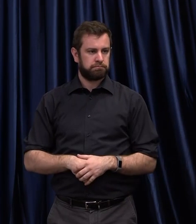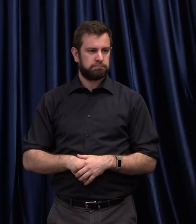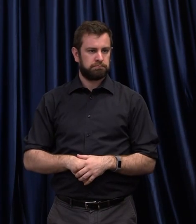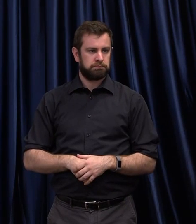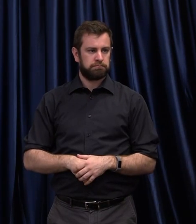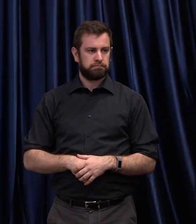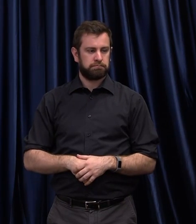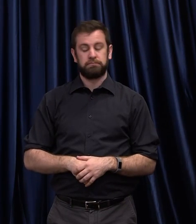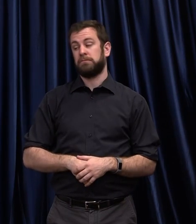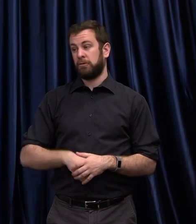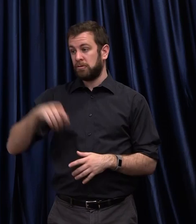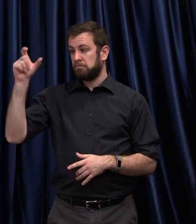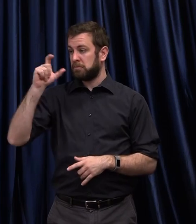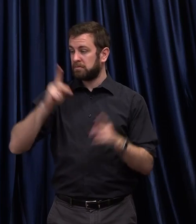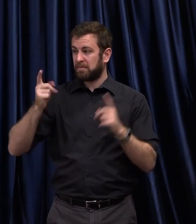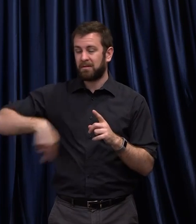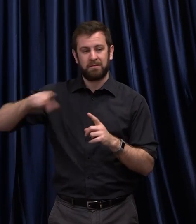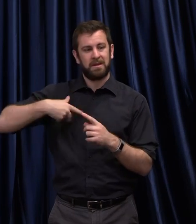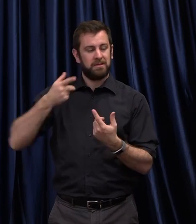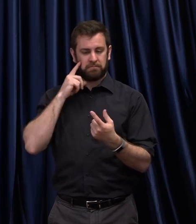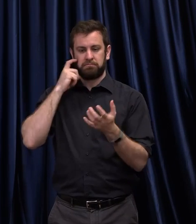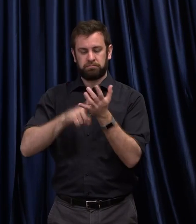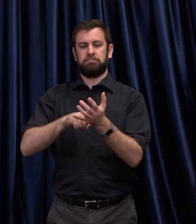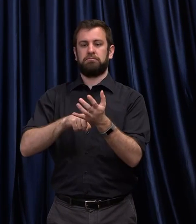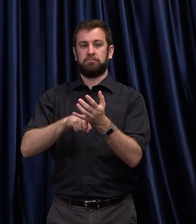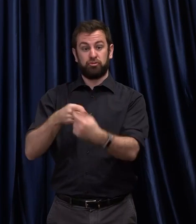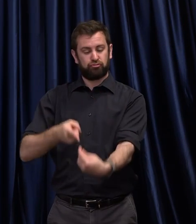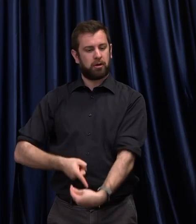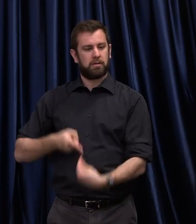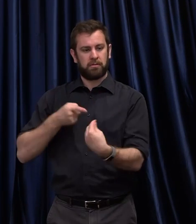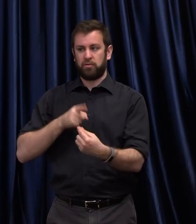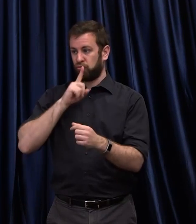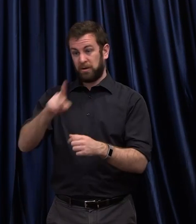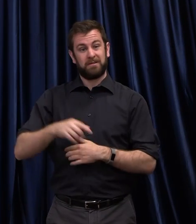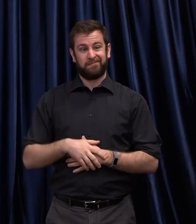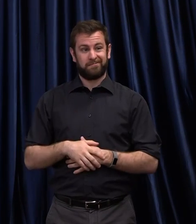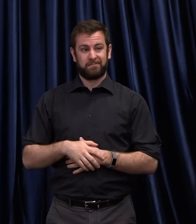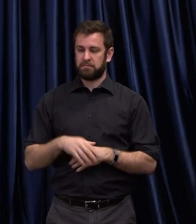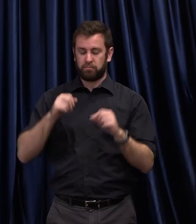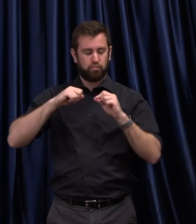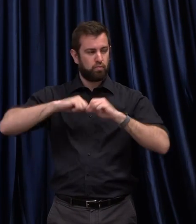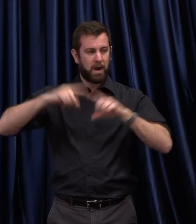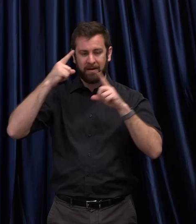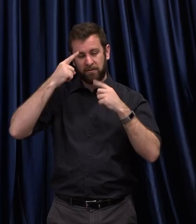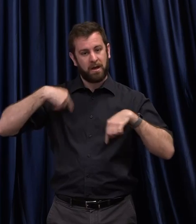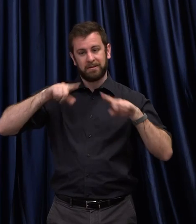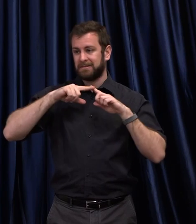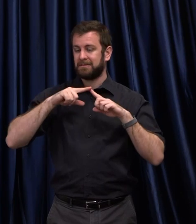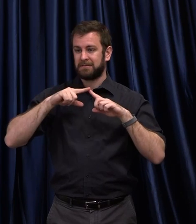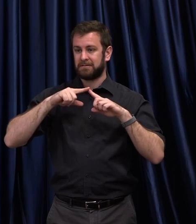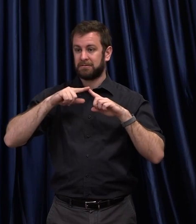the struggle is real. This is a wake-up call for us. It's not that the struggle did not